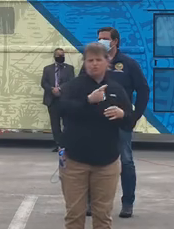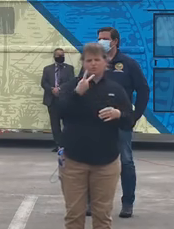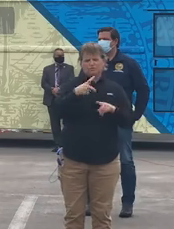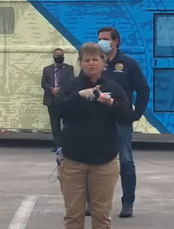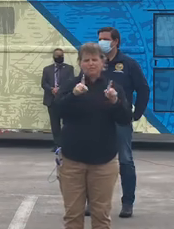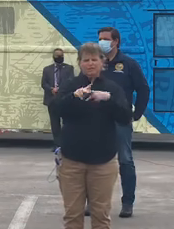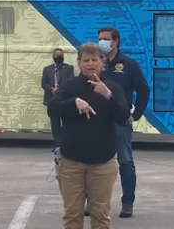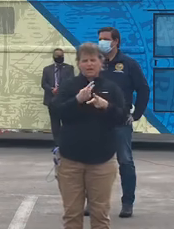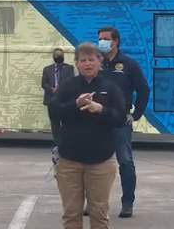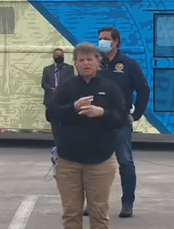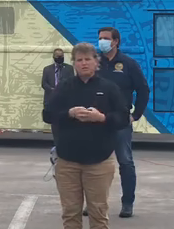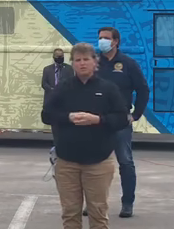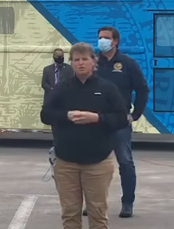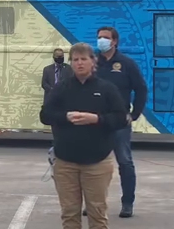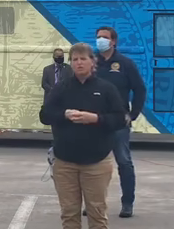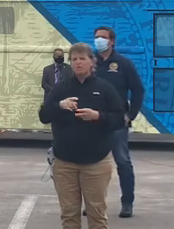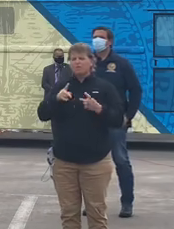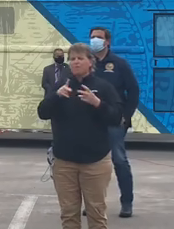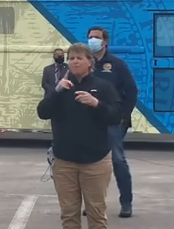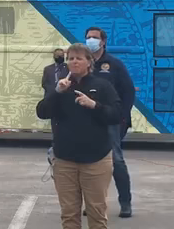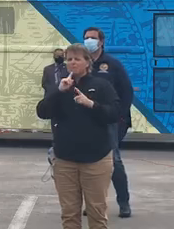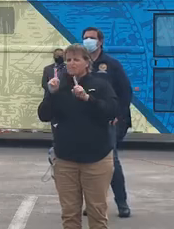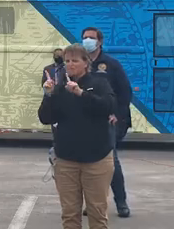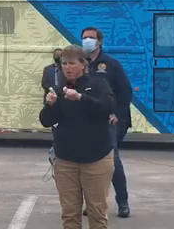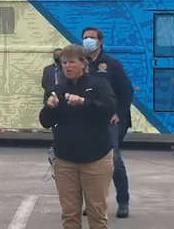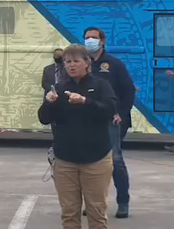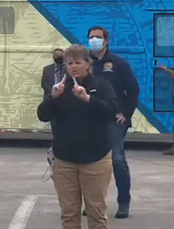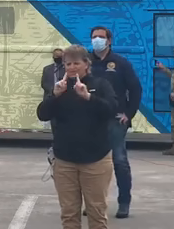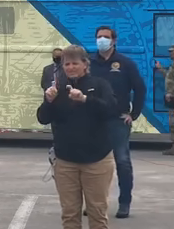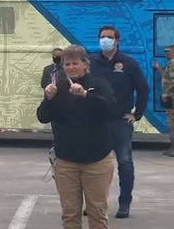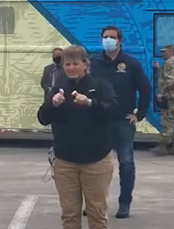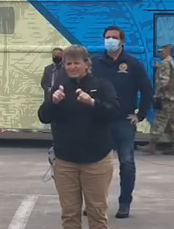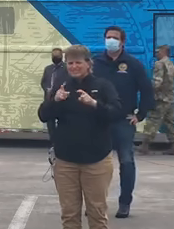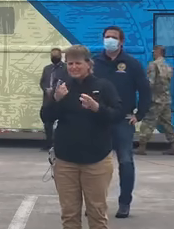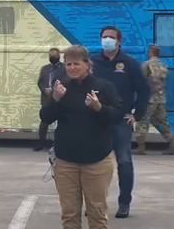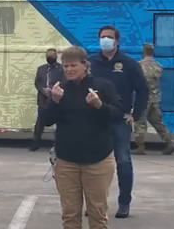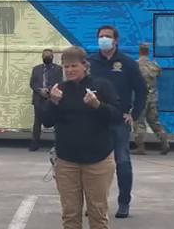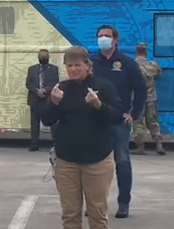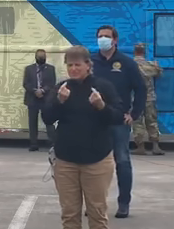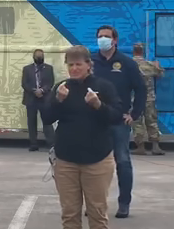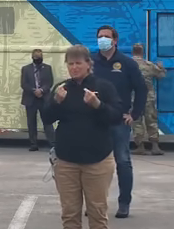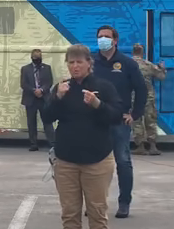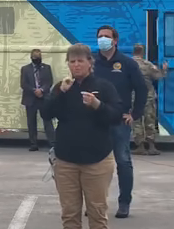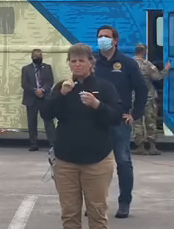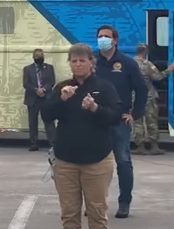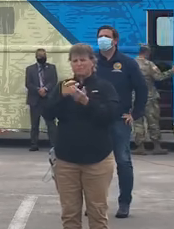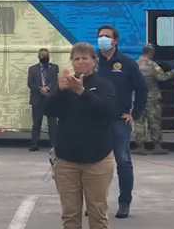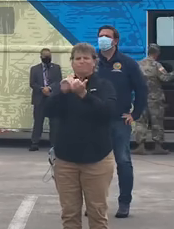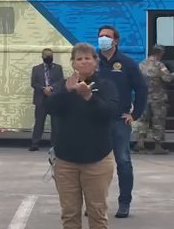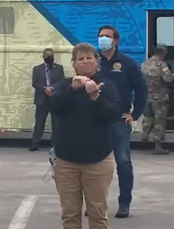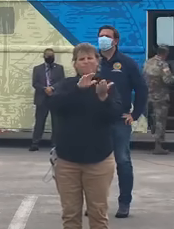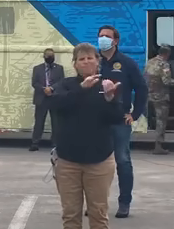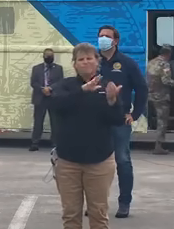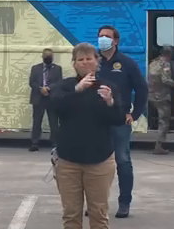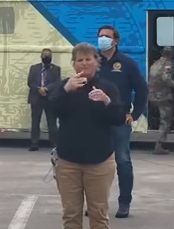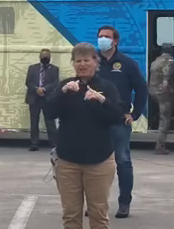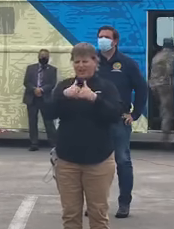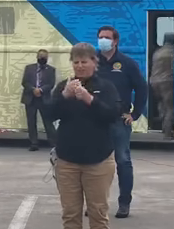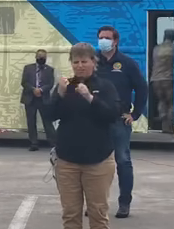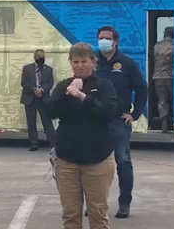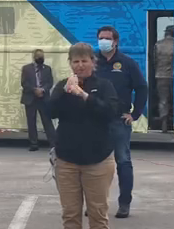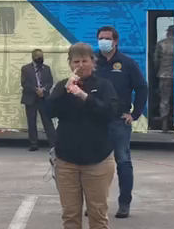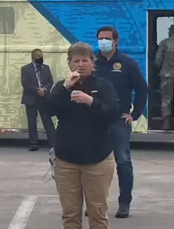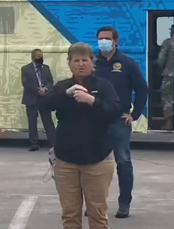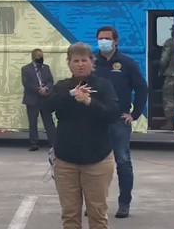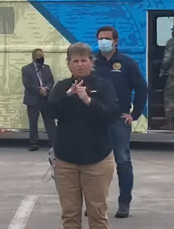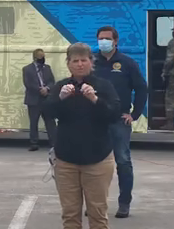first responders and healthcare providers because these are the individuals who are on the front line. As the governor mentioned, we are also